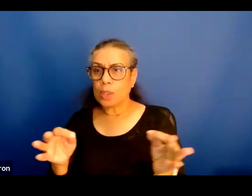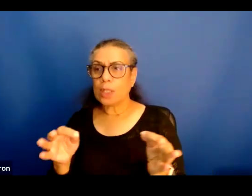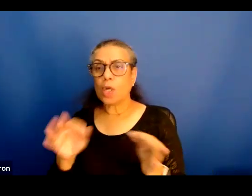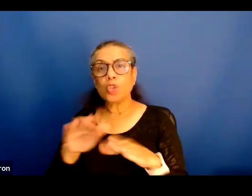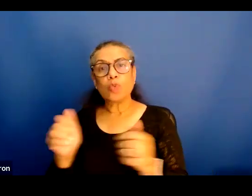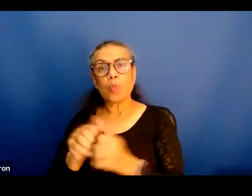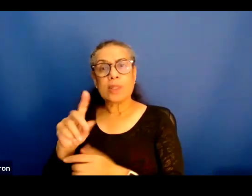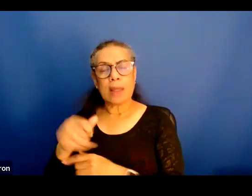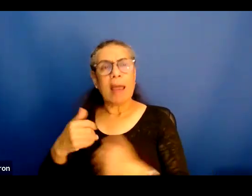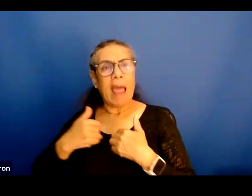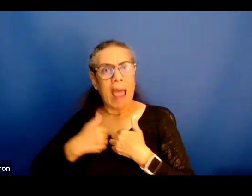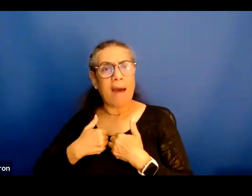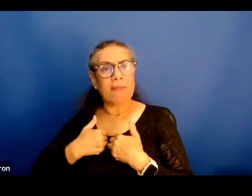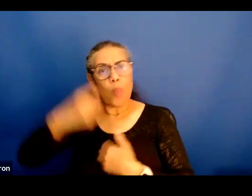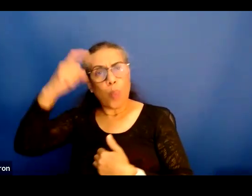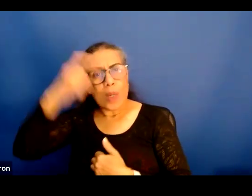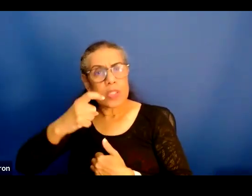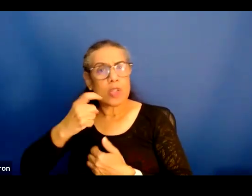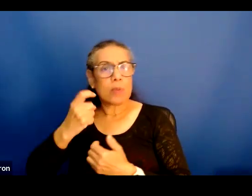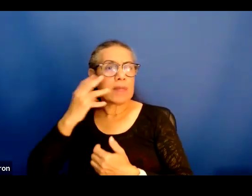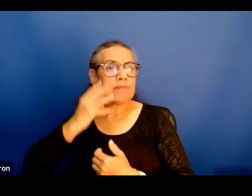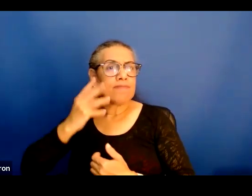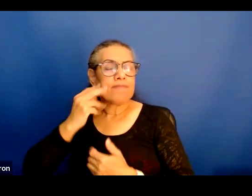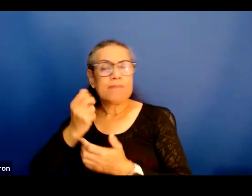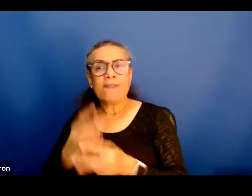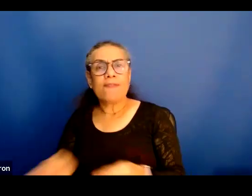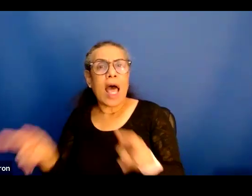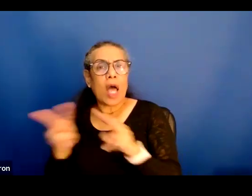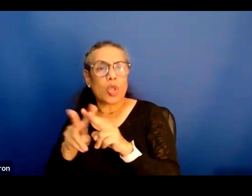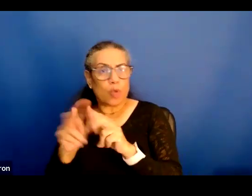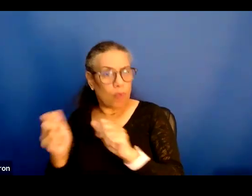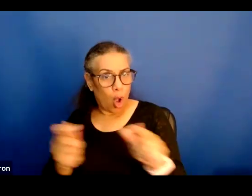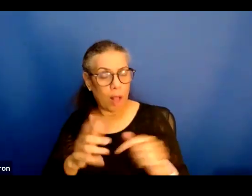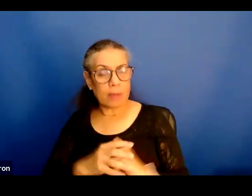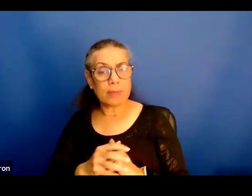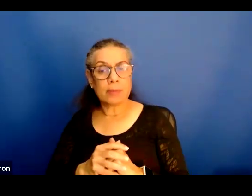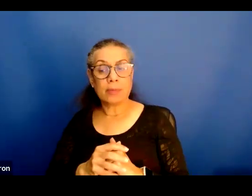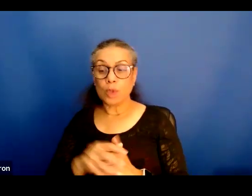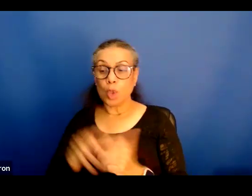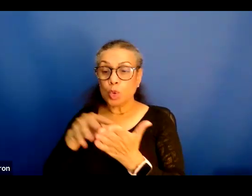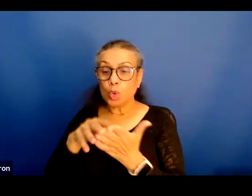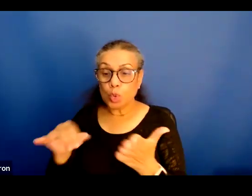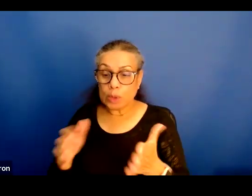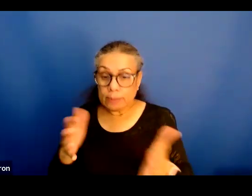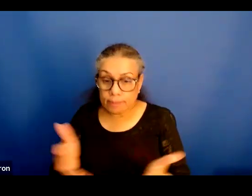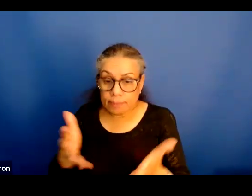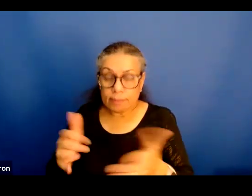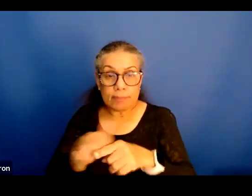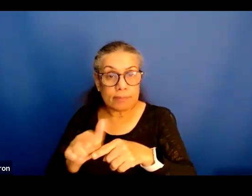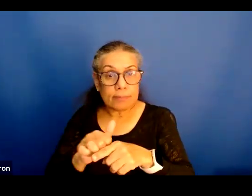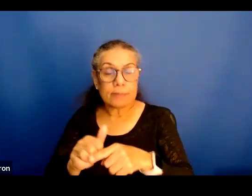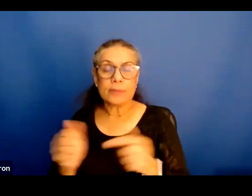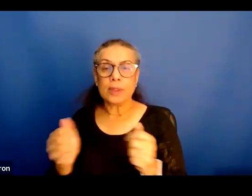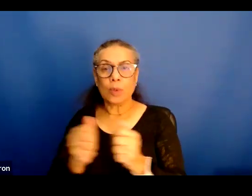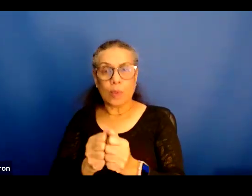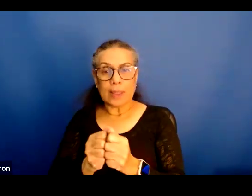contribute wisdom and rich value within every classroom community. We strengthened student engagement practices aligned to our QSP